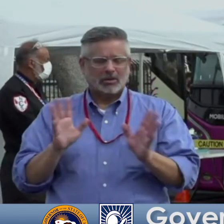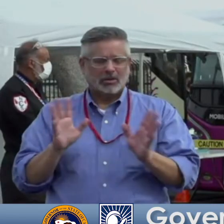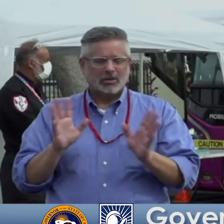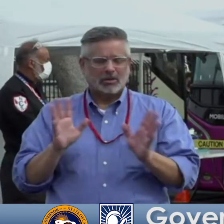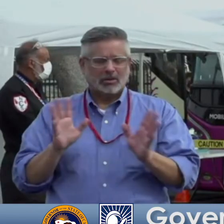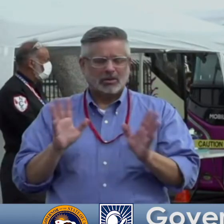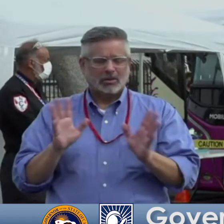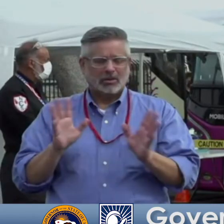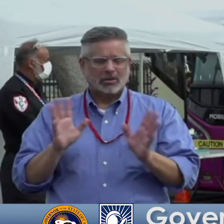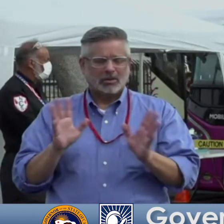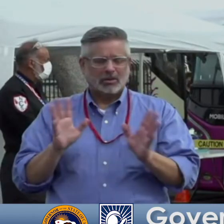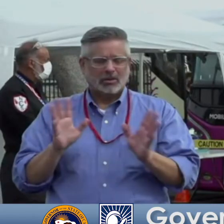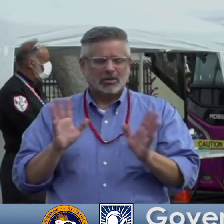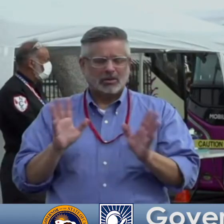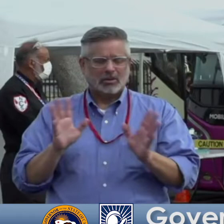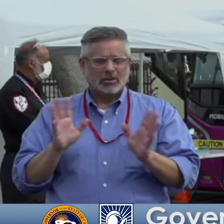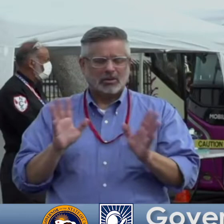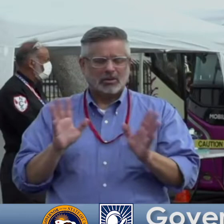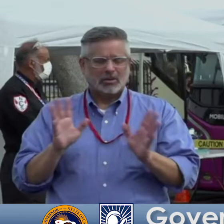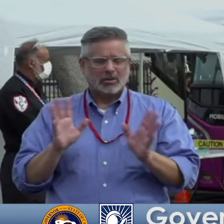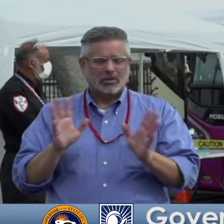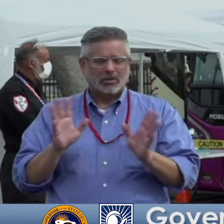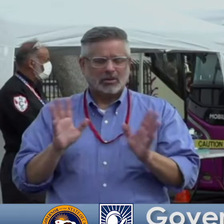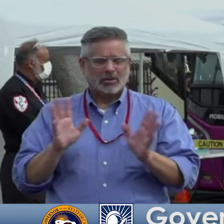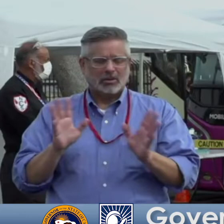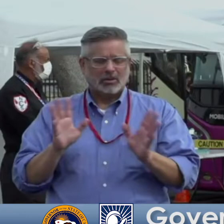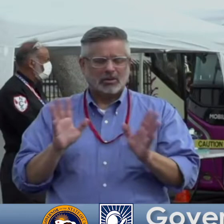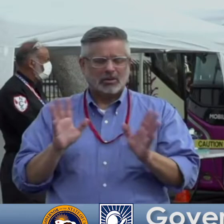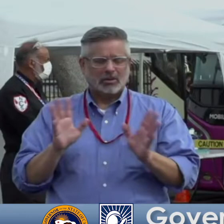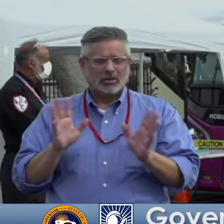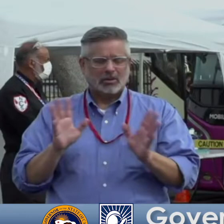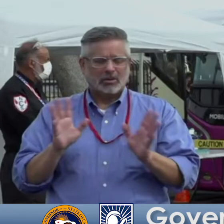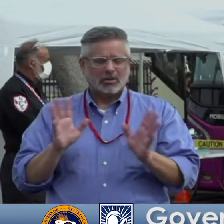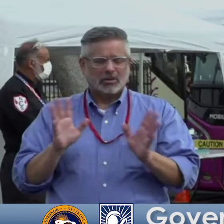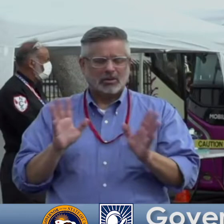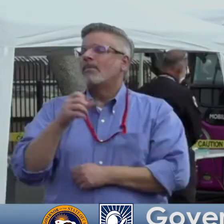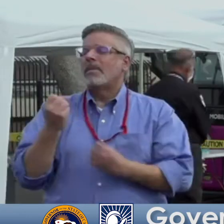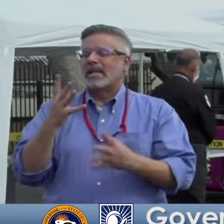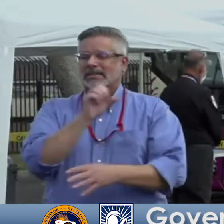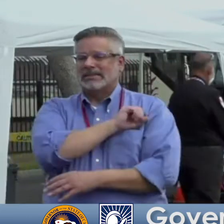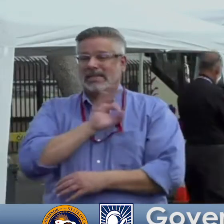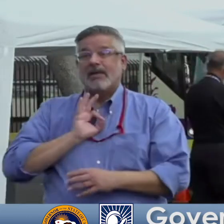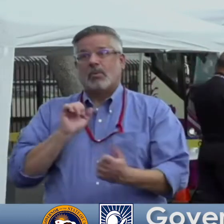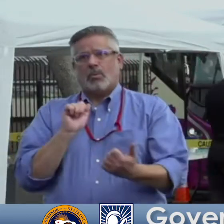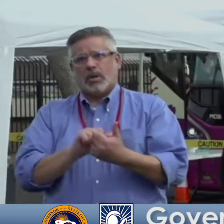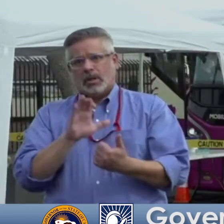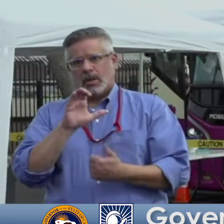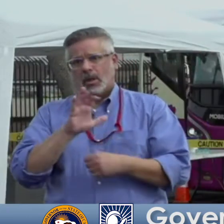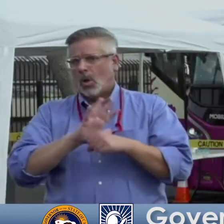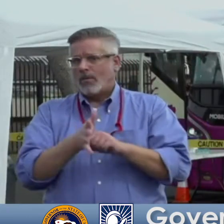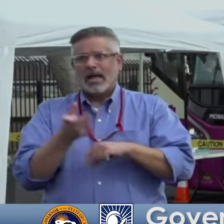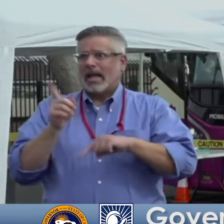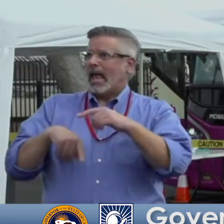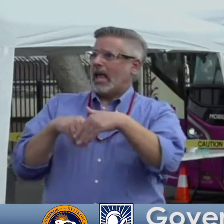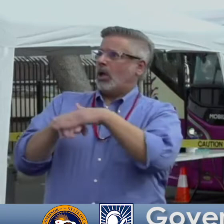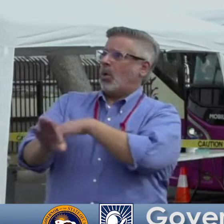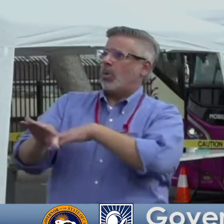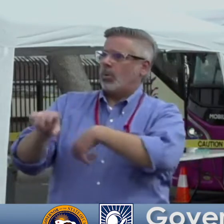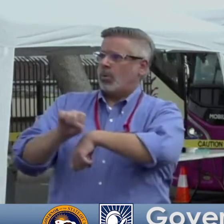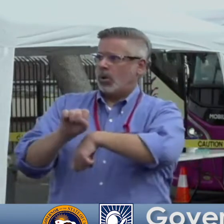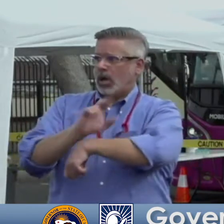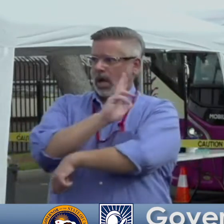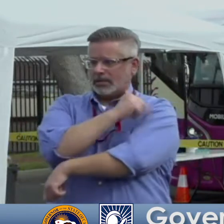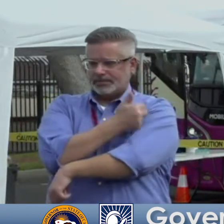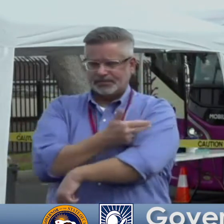Just remember, it's not just those that are in the hospitals with COVID, it's so many staff with COVID that can't go into work in the